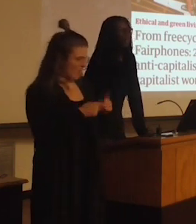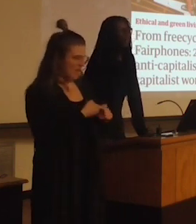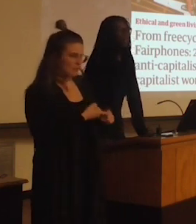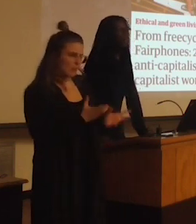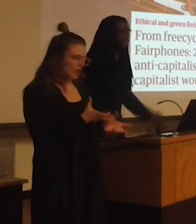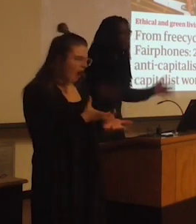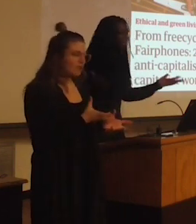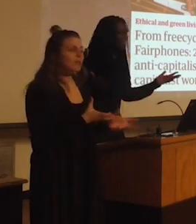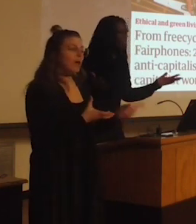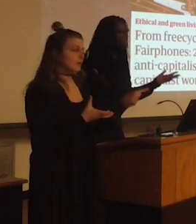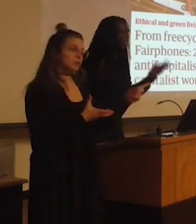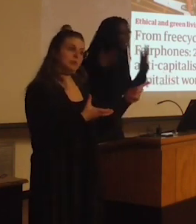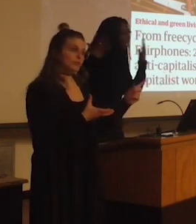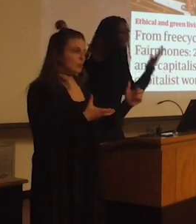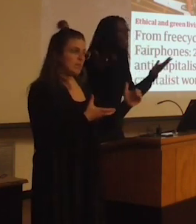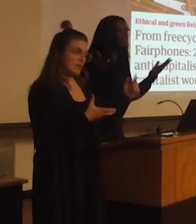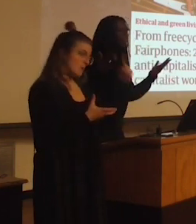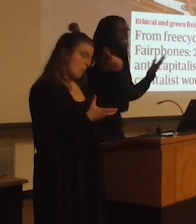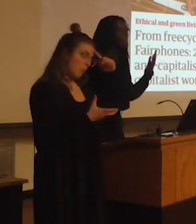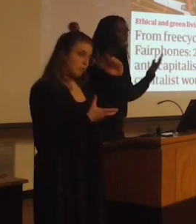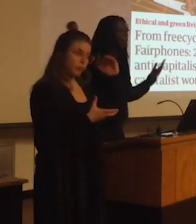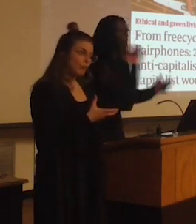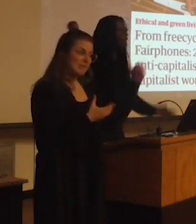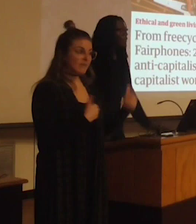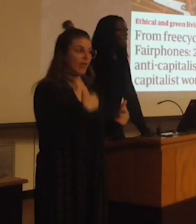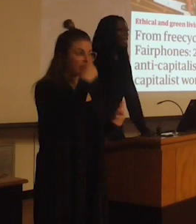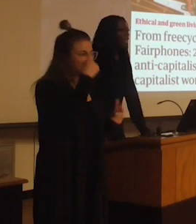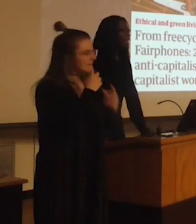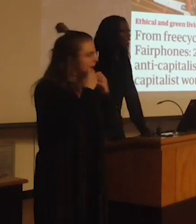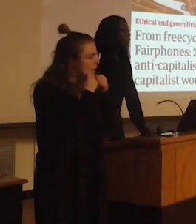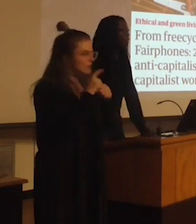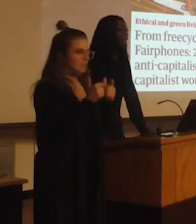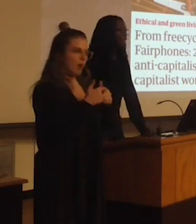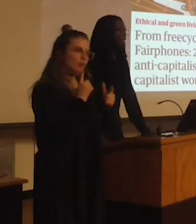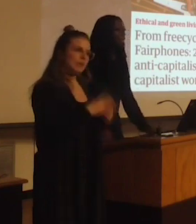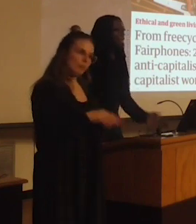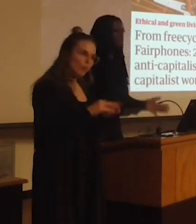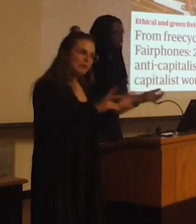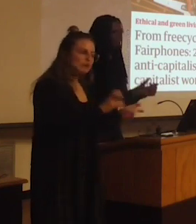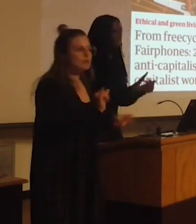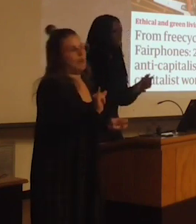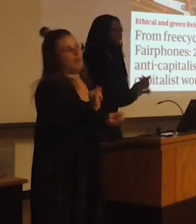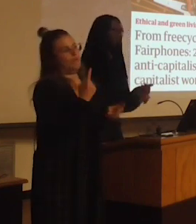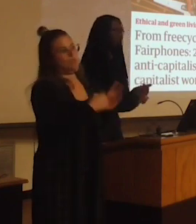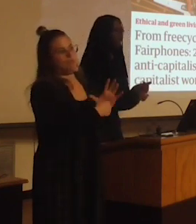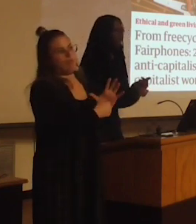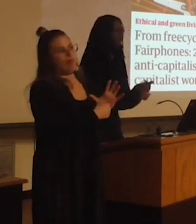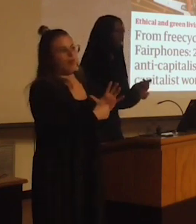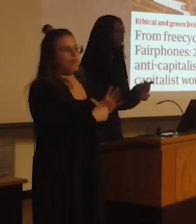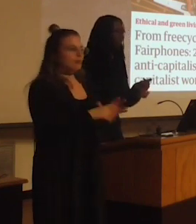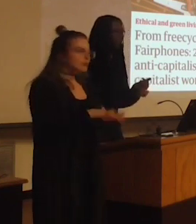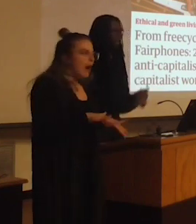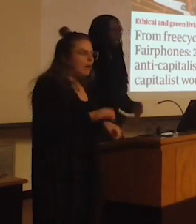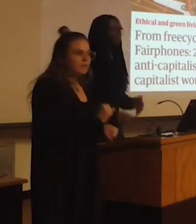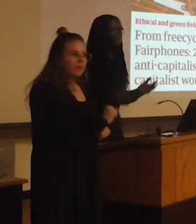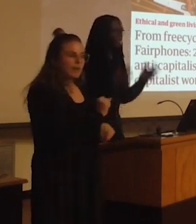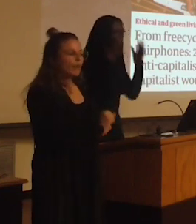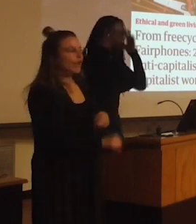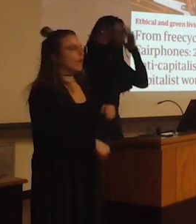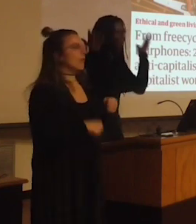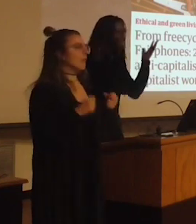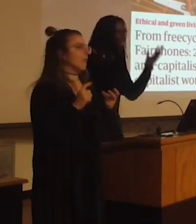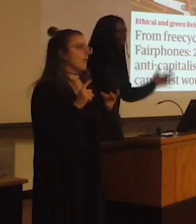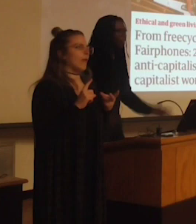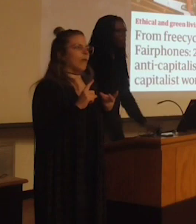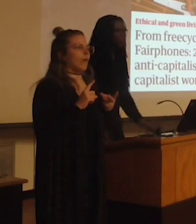mine who is really progressive. Like, she cares about all of these issues, like, you know, like child labor,